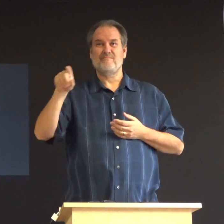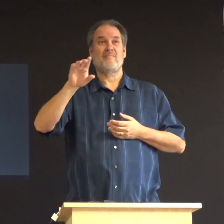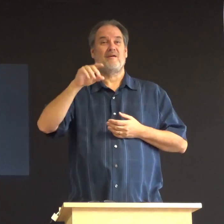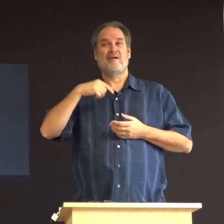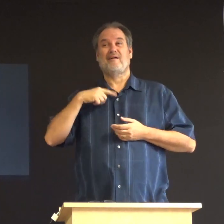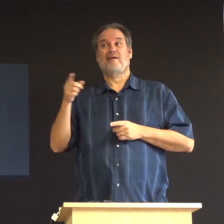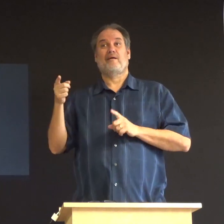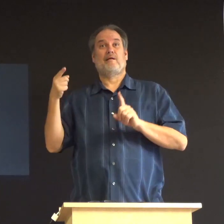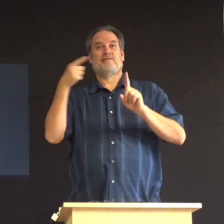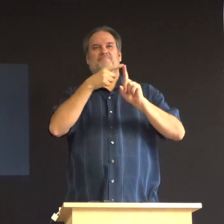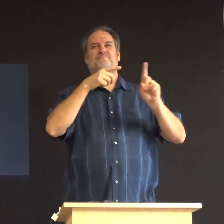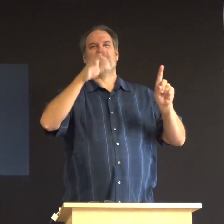The message really touched my heart.